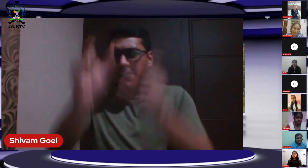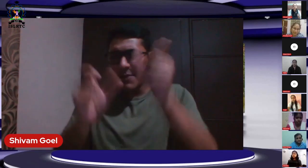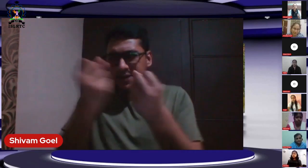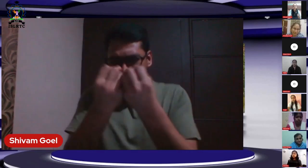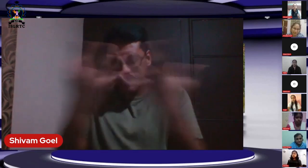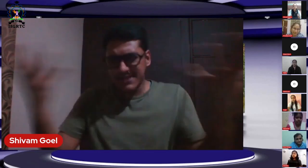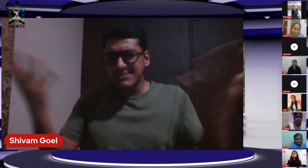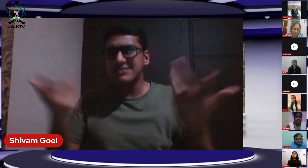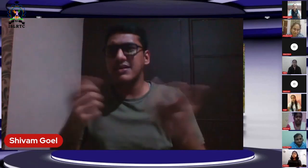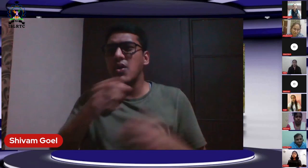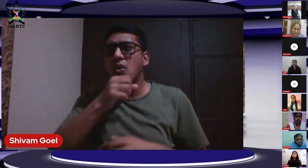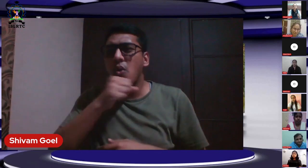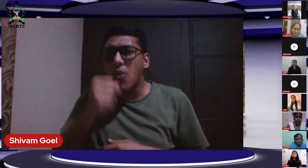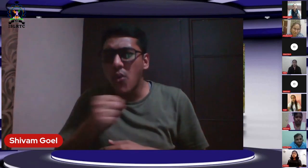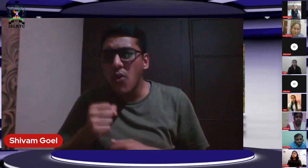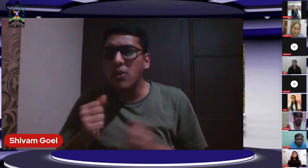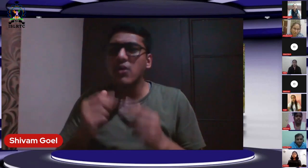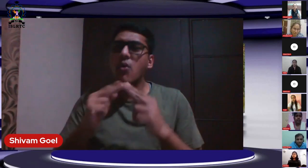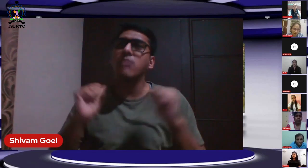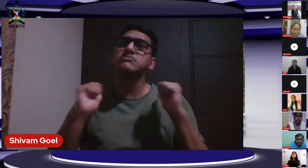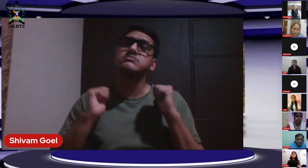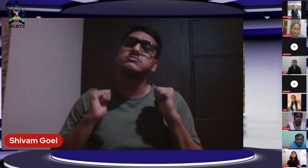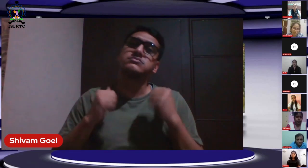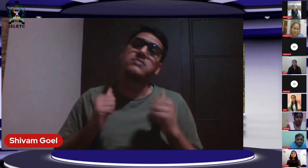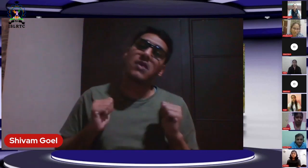the practicing yoga within us.